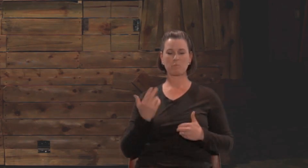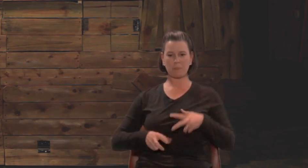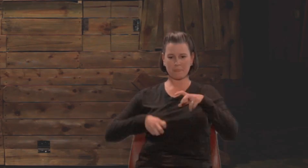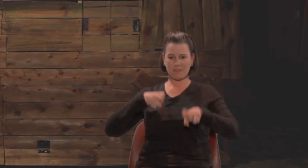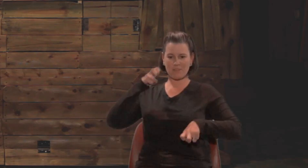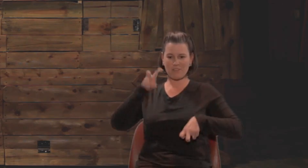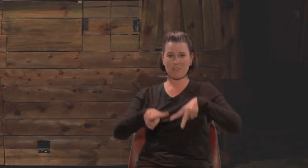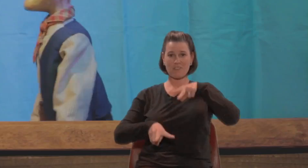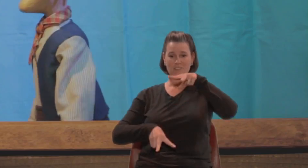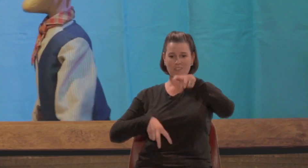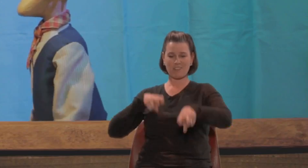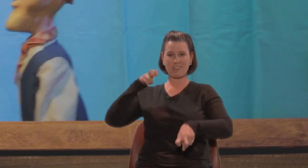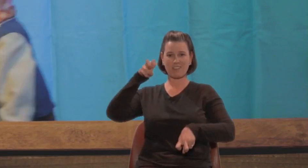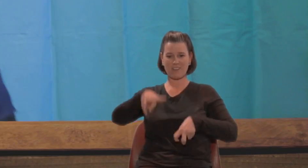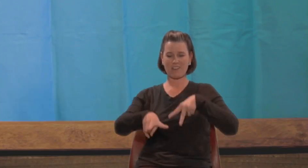Ho,